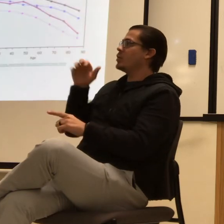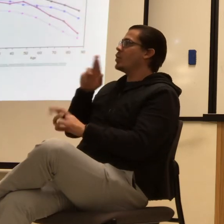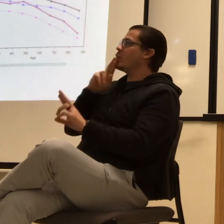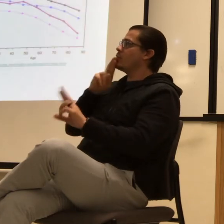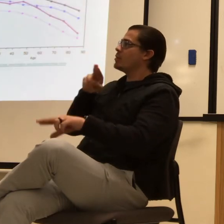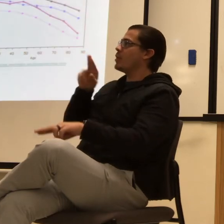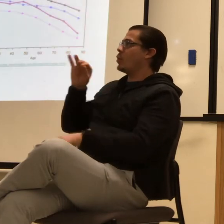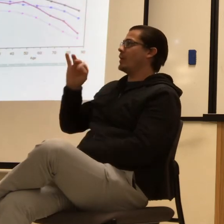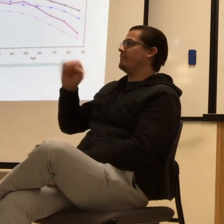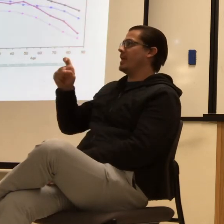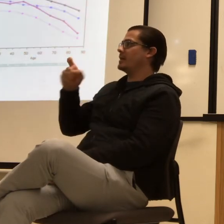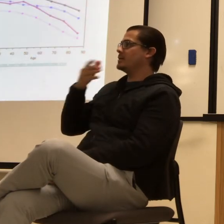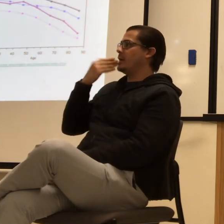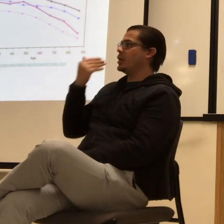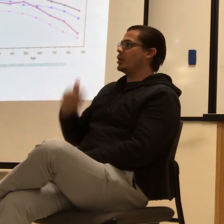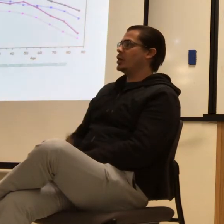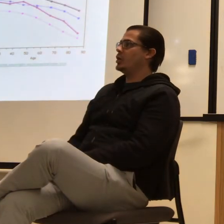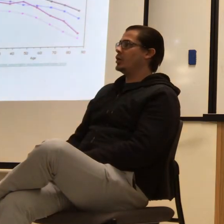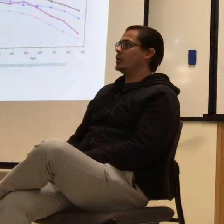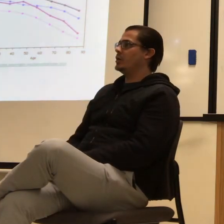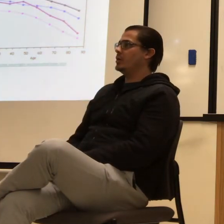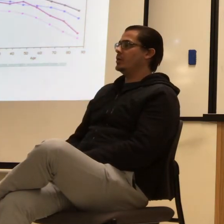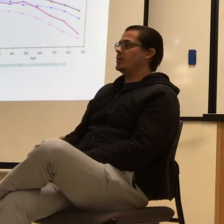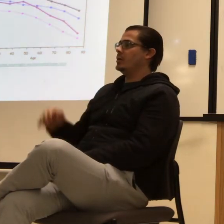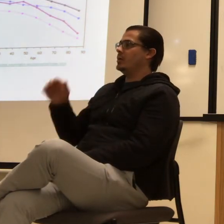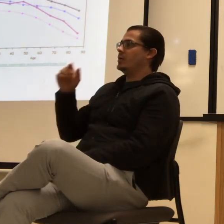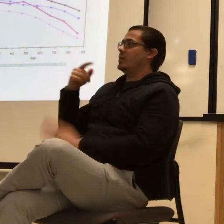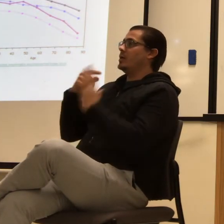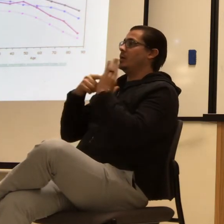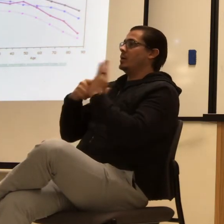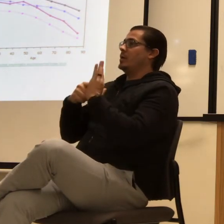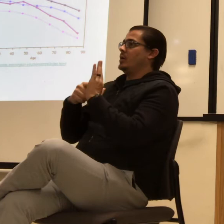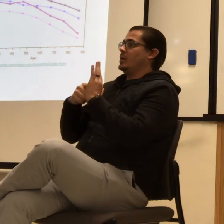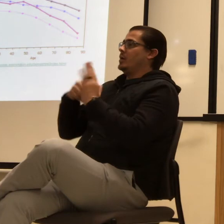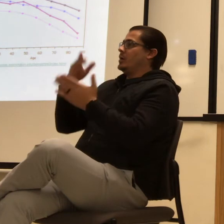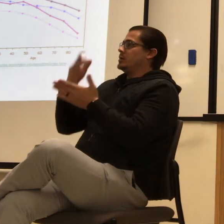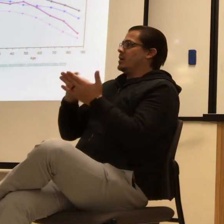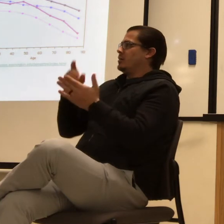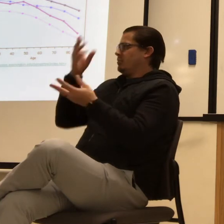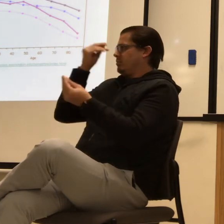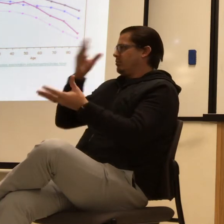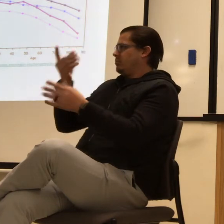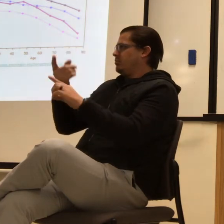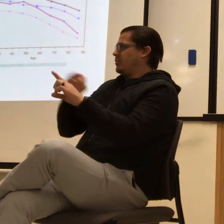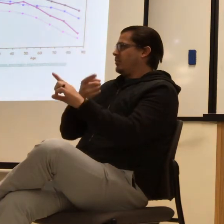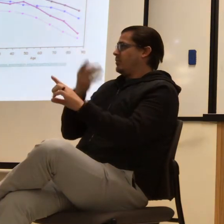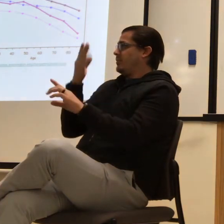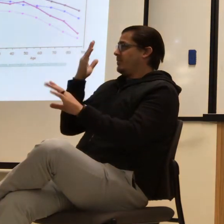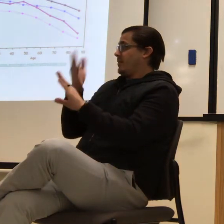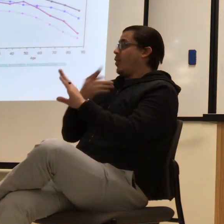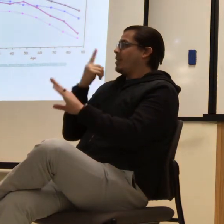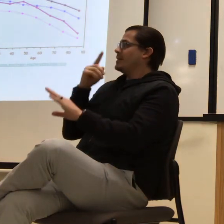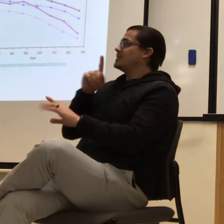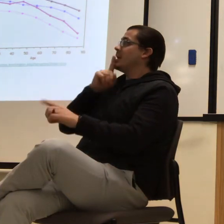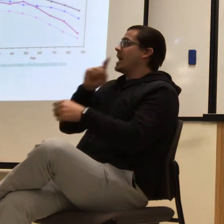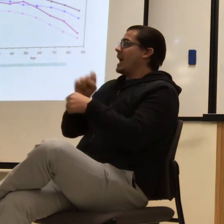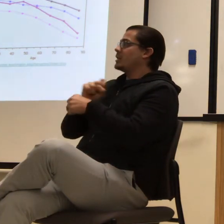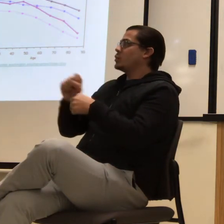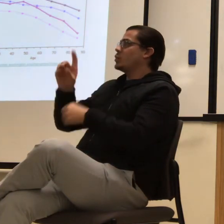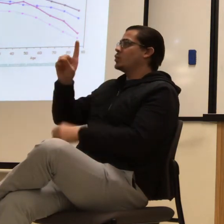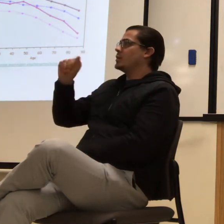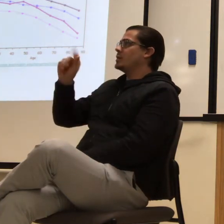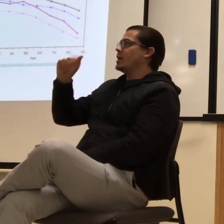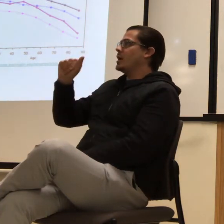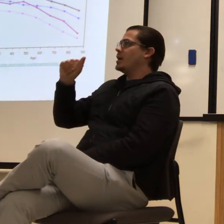exercise is good for a lot of different reasons. Well, I showed you some data before, but this is actual data. We kind of mentioned